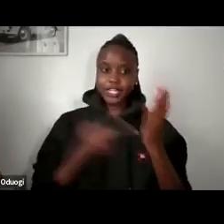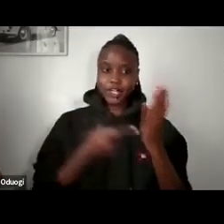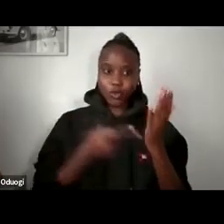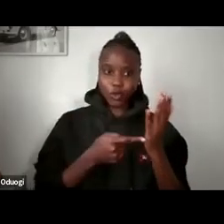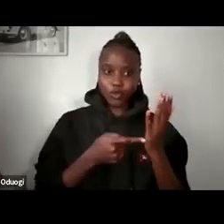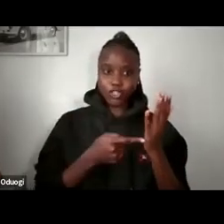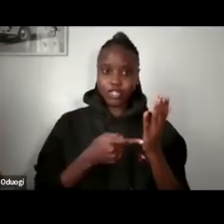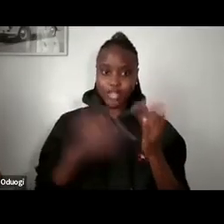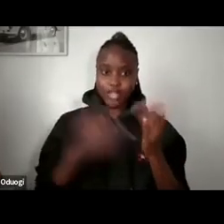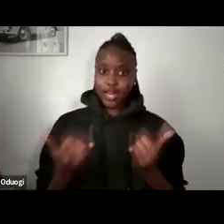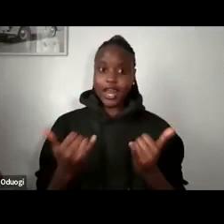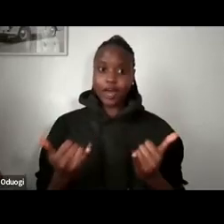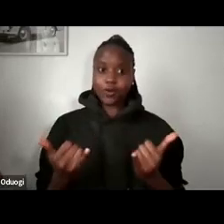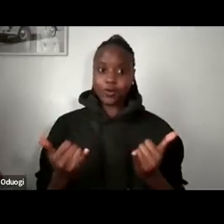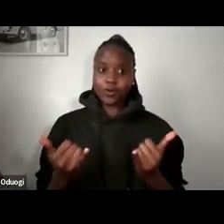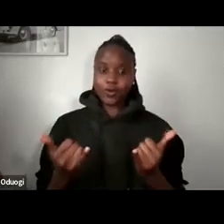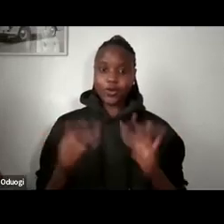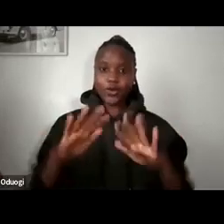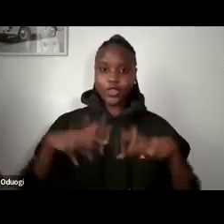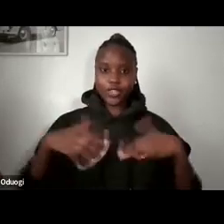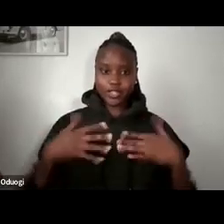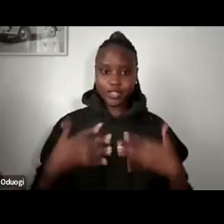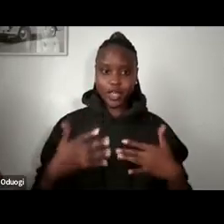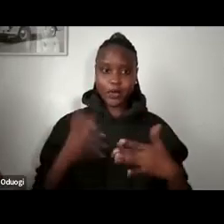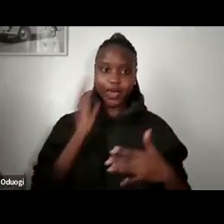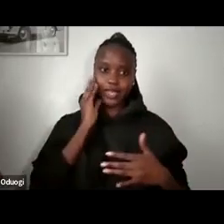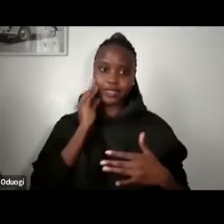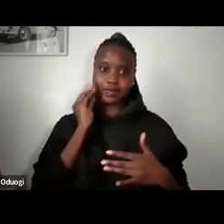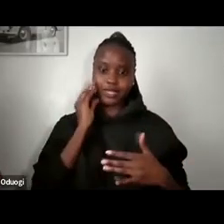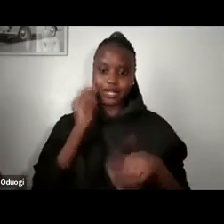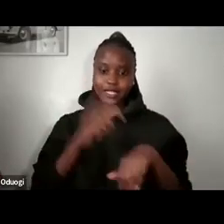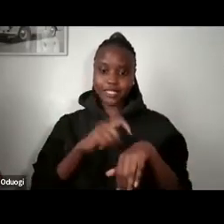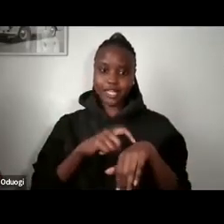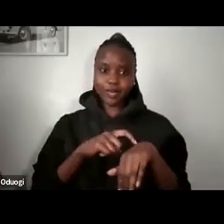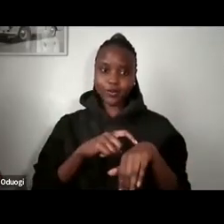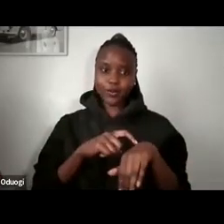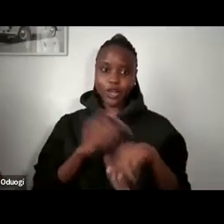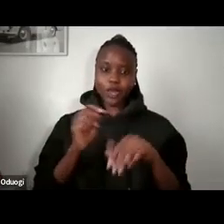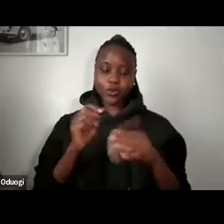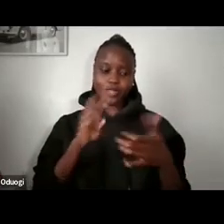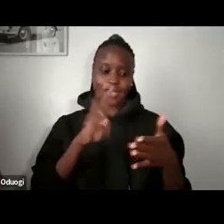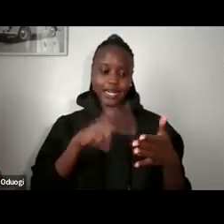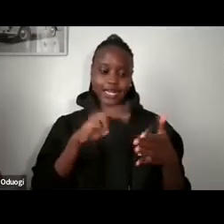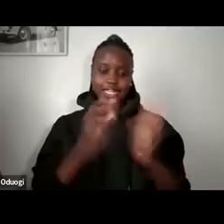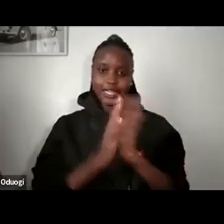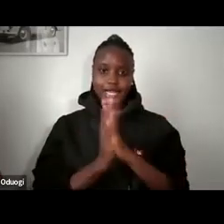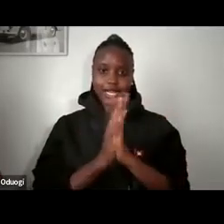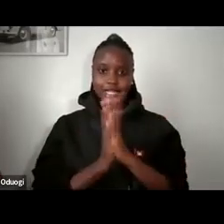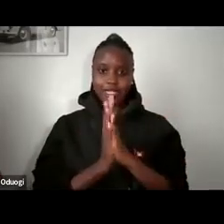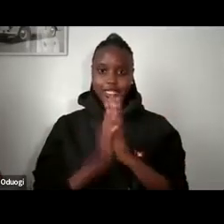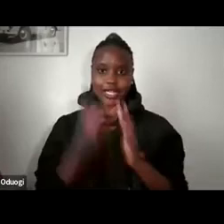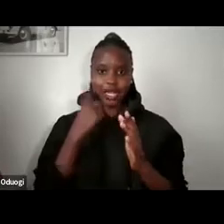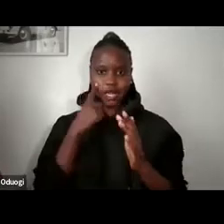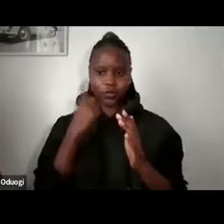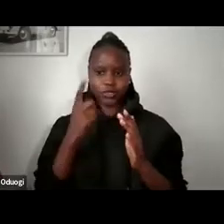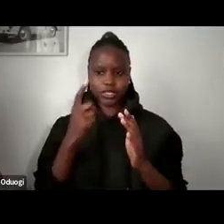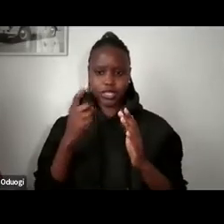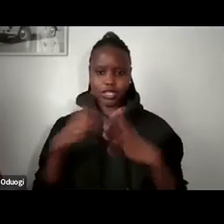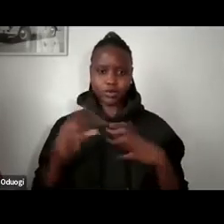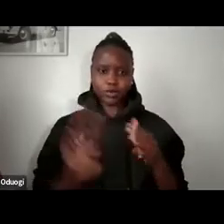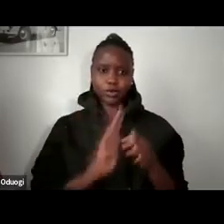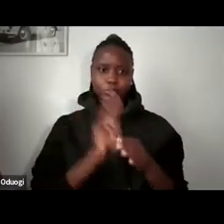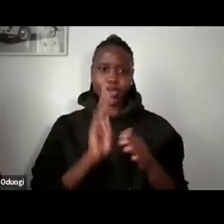how I experienced when I was going through the essays. And I could see those who are using the mobile